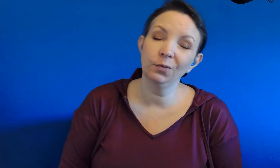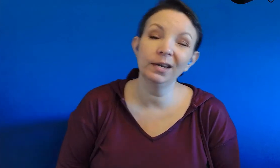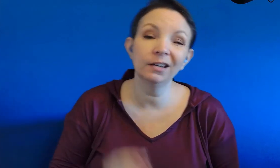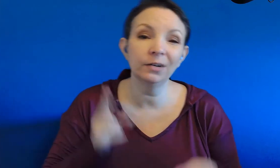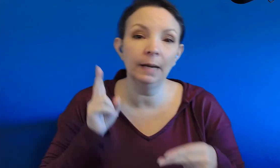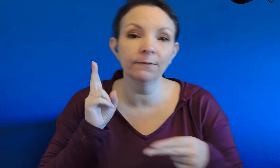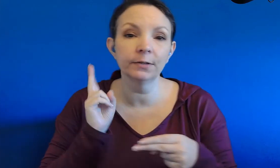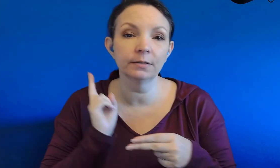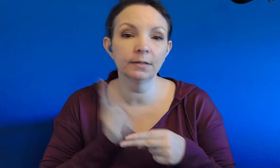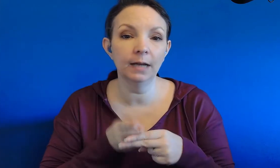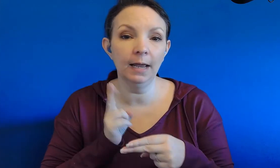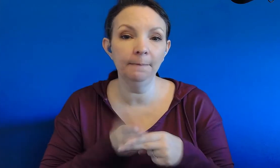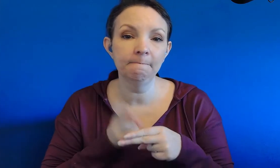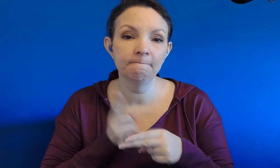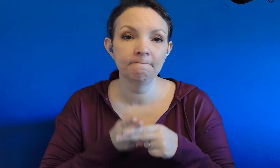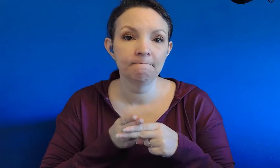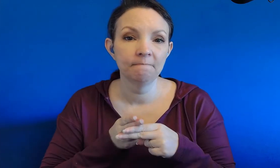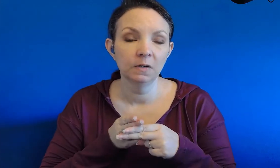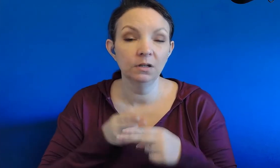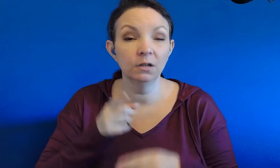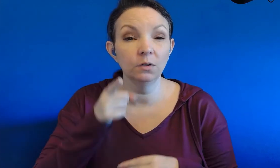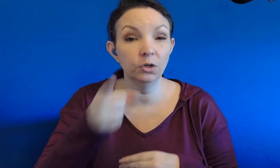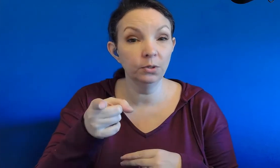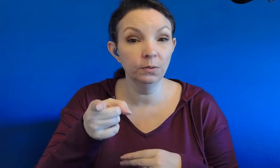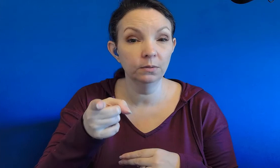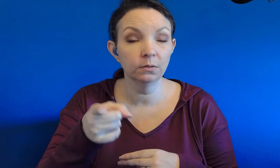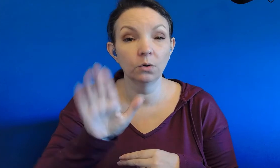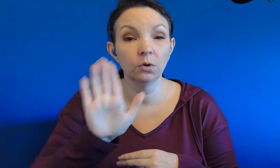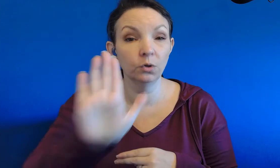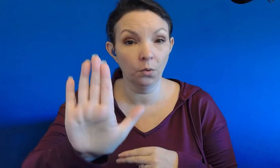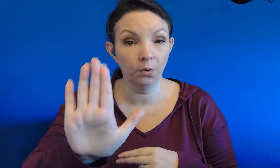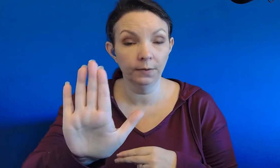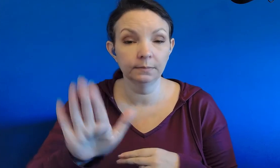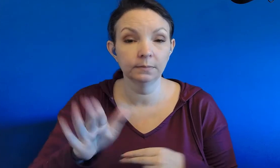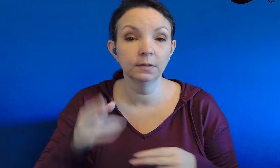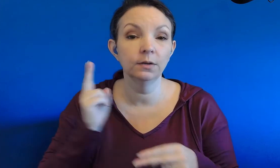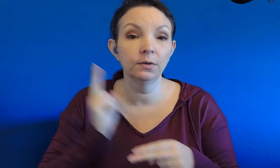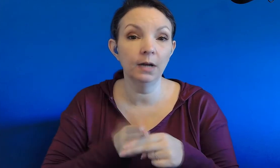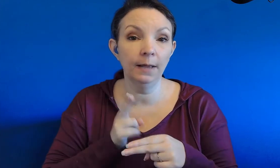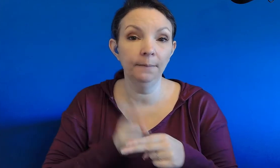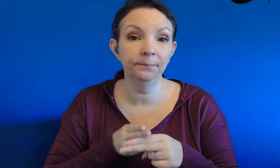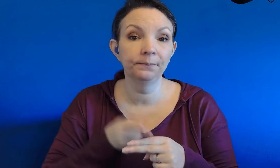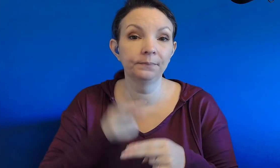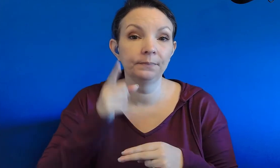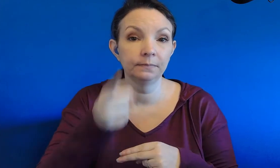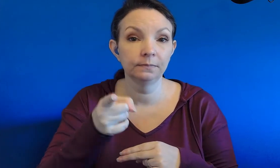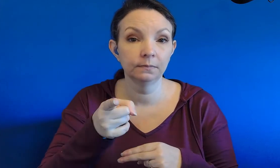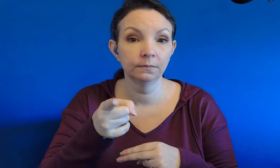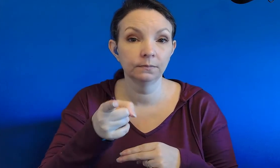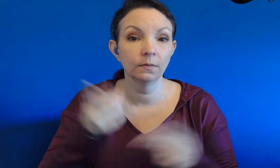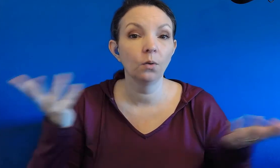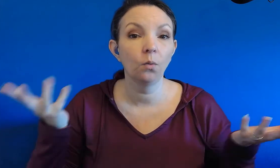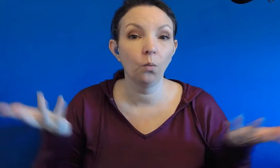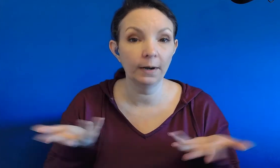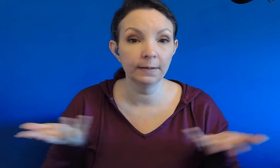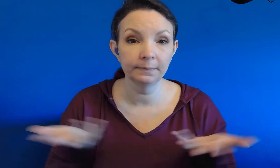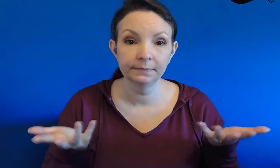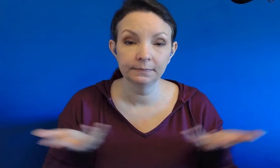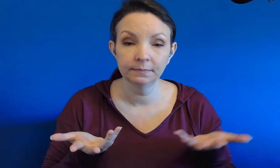name first. Name, you go you or your. So name, what?